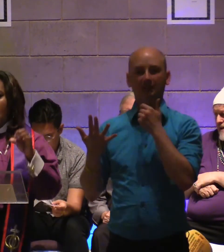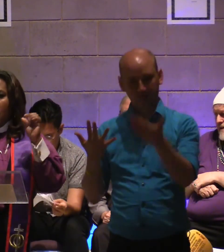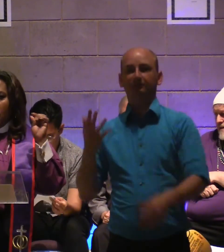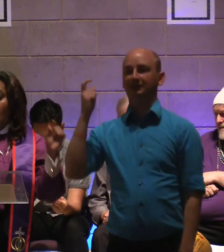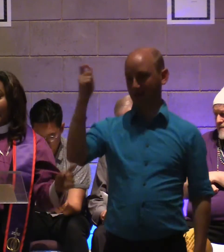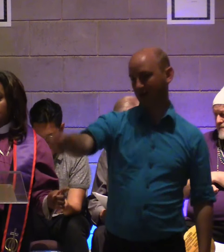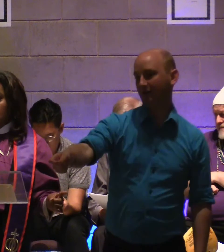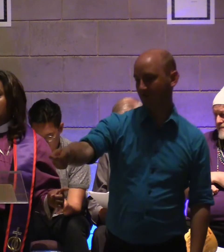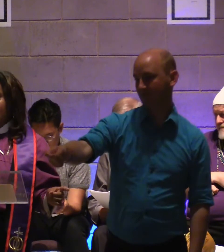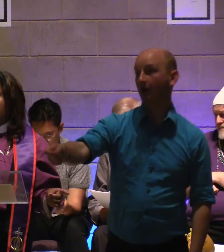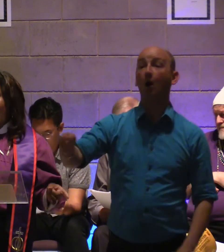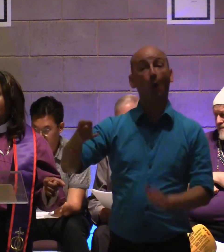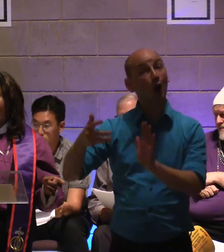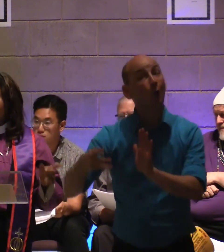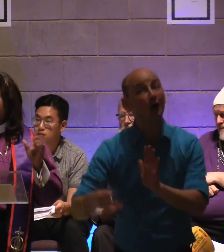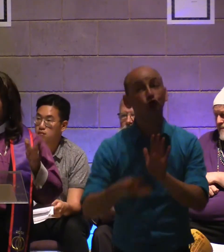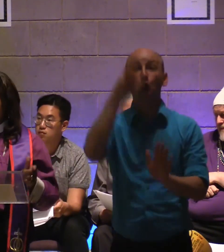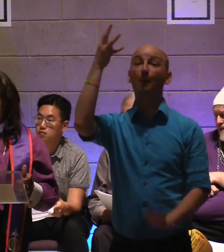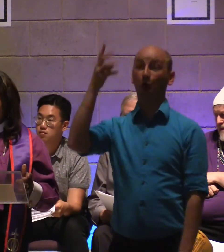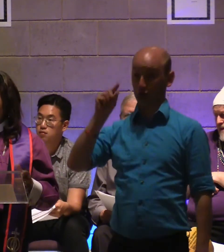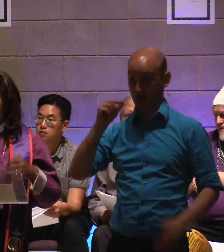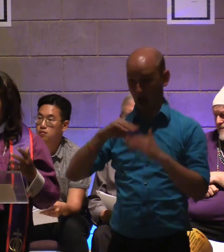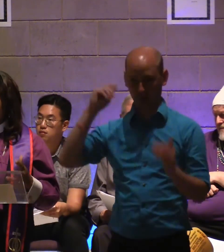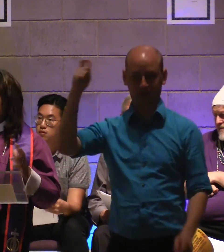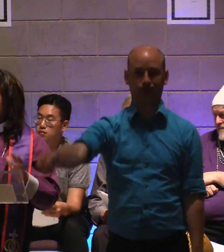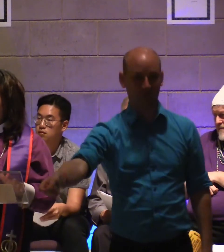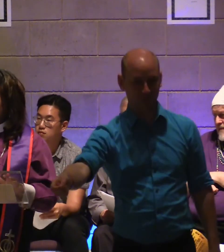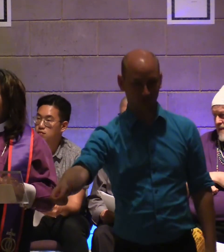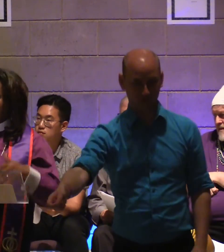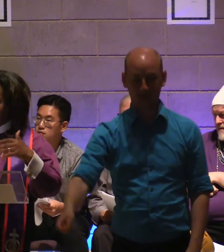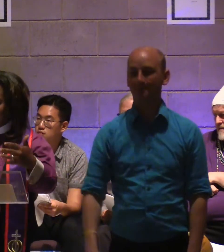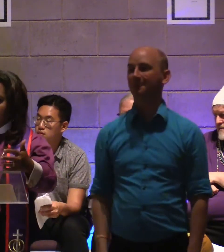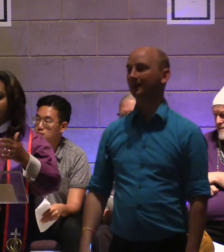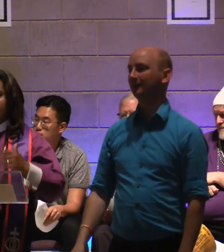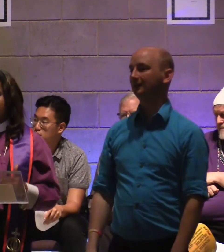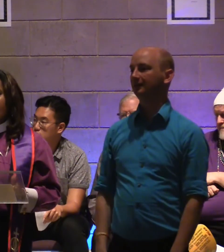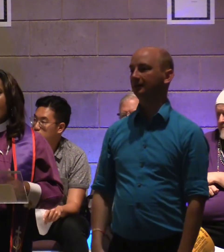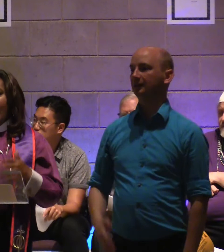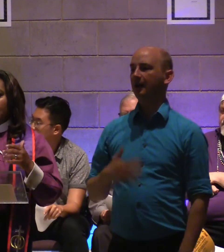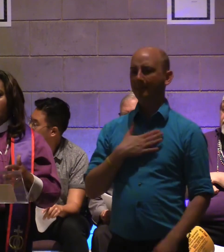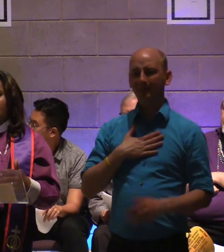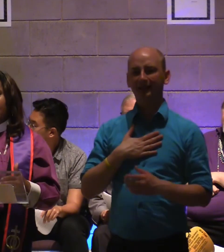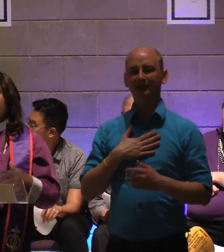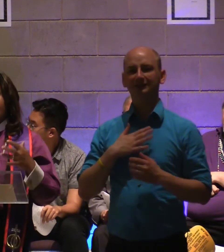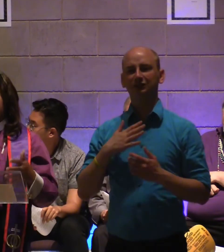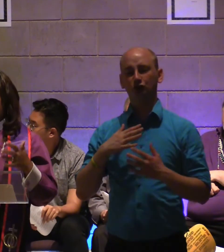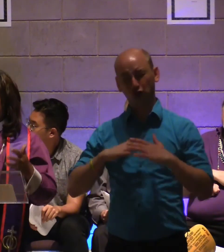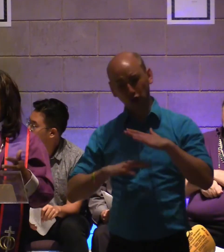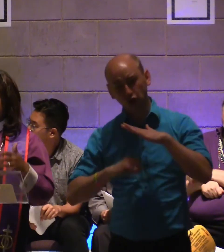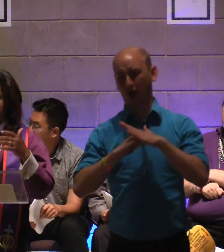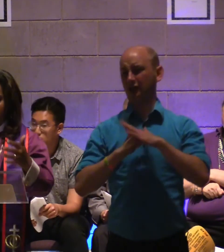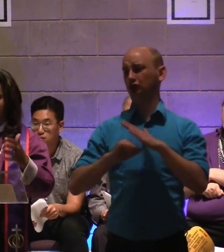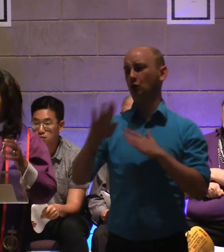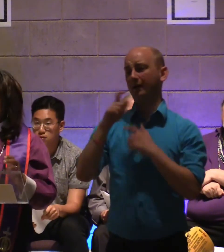do quadruple that $5 on tonight. All right, and so we ask that you would stretch in your giving and know that the Center of